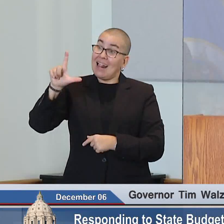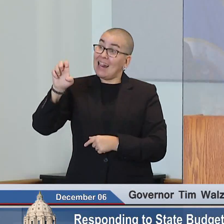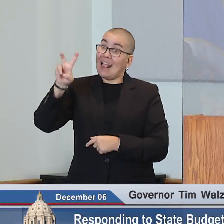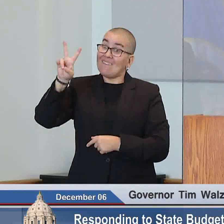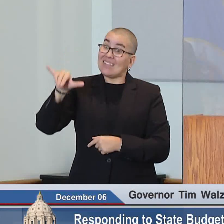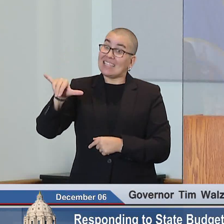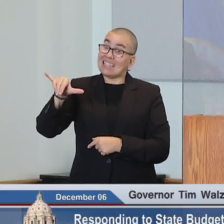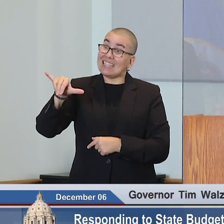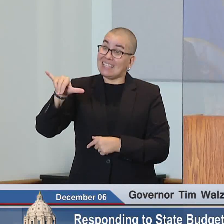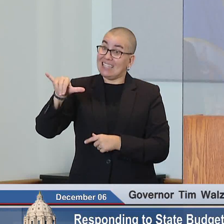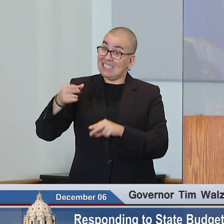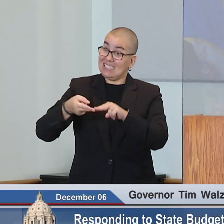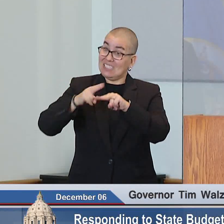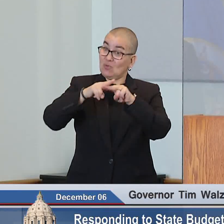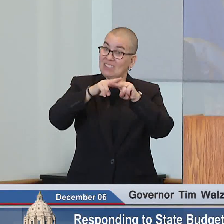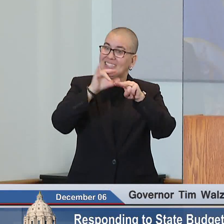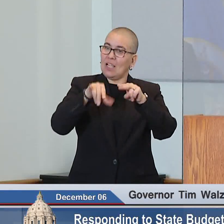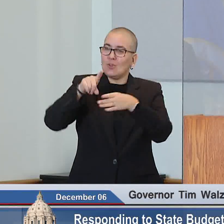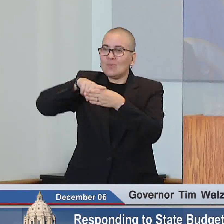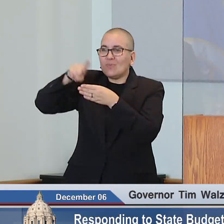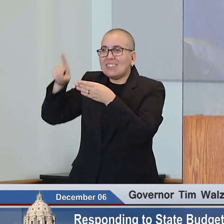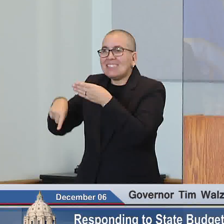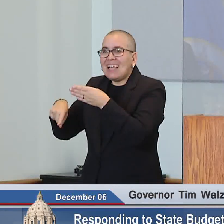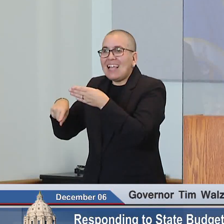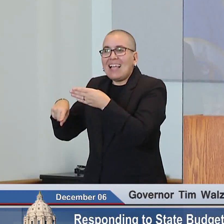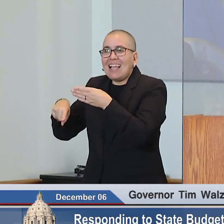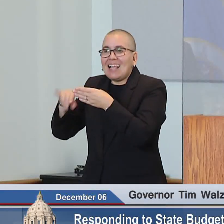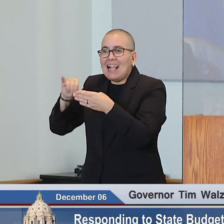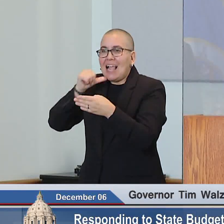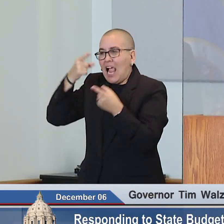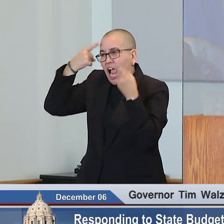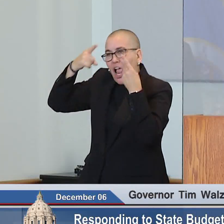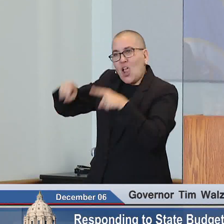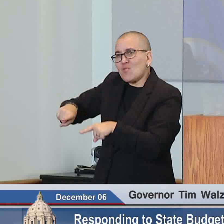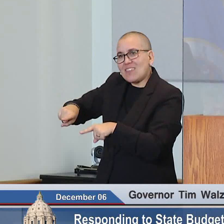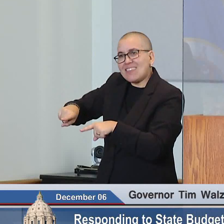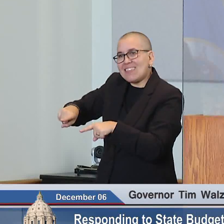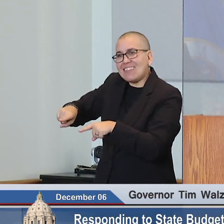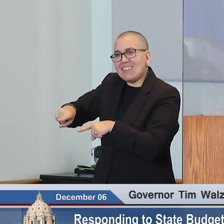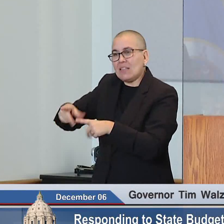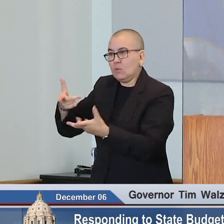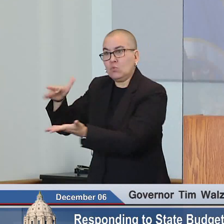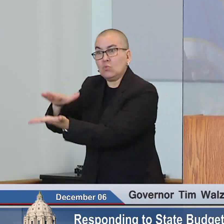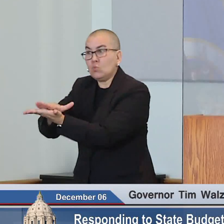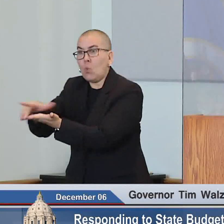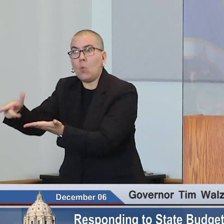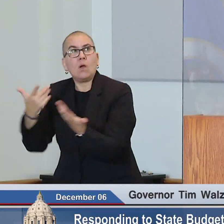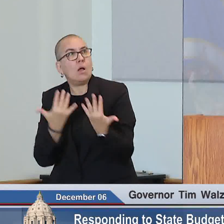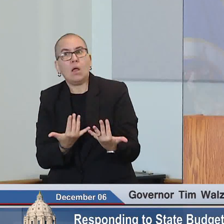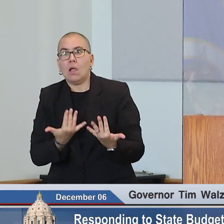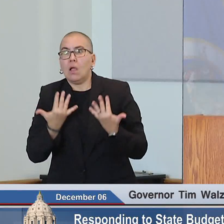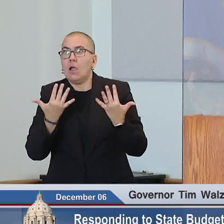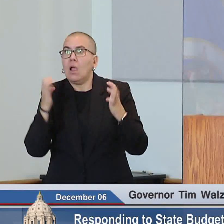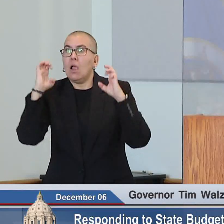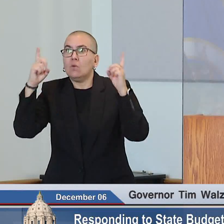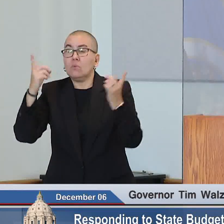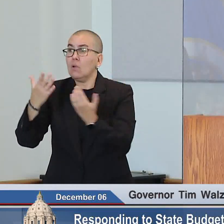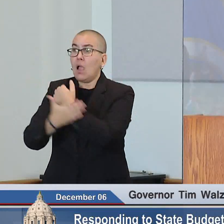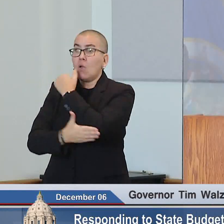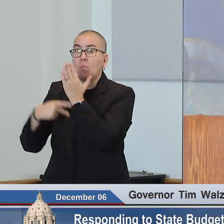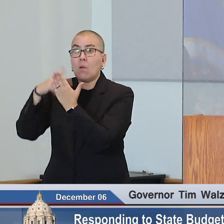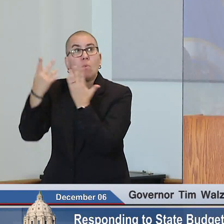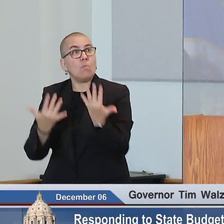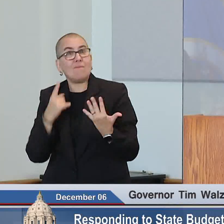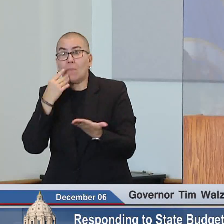of us not doing the deal in May. That means schools are waiting for the money to go, local government aid, county program aid, and those things. And I am going to